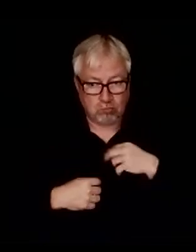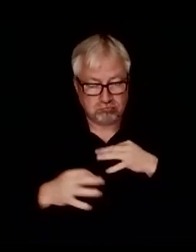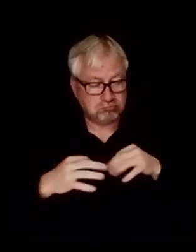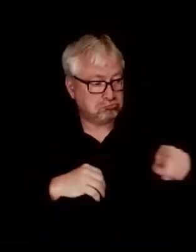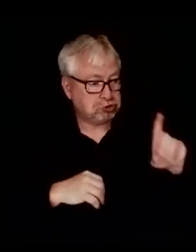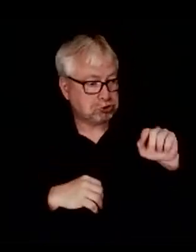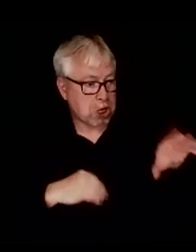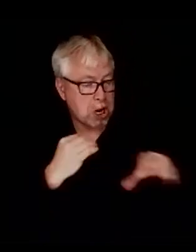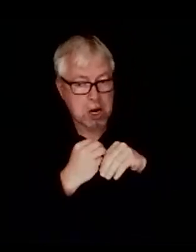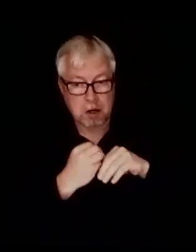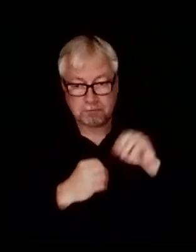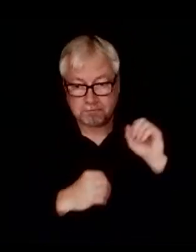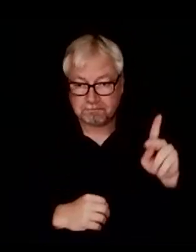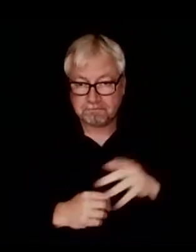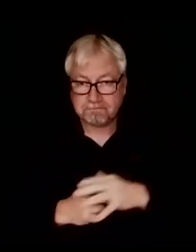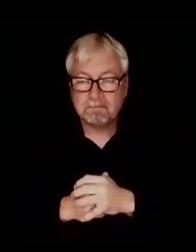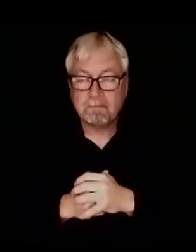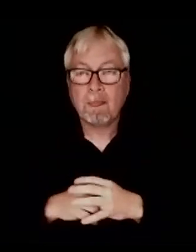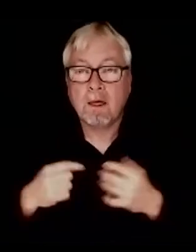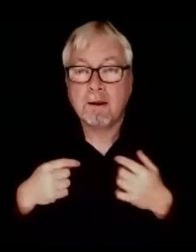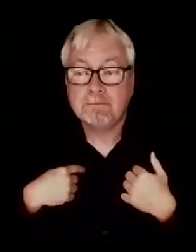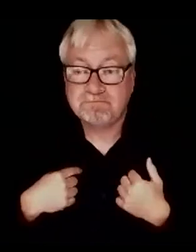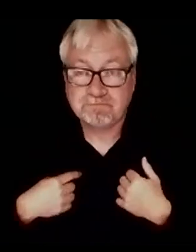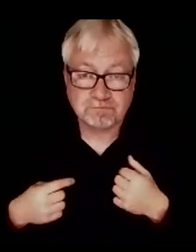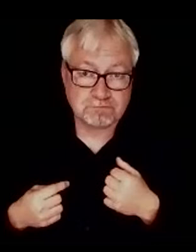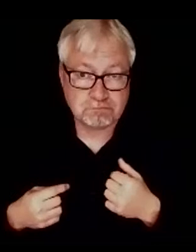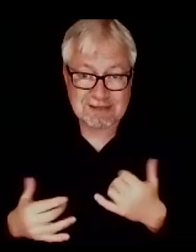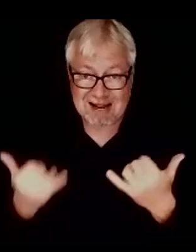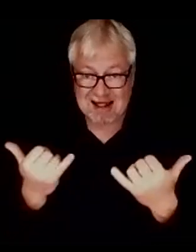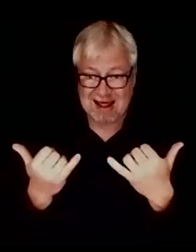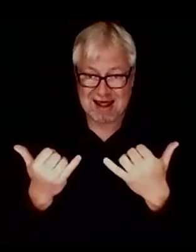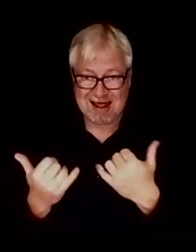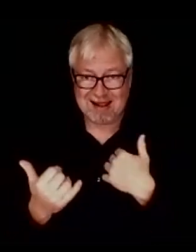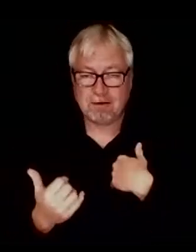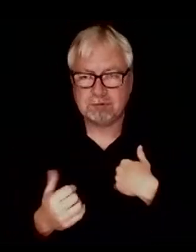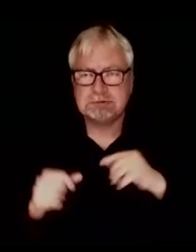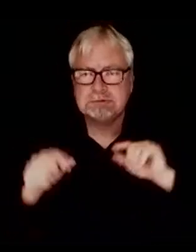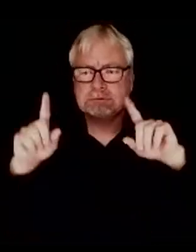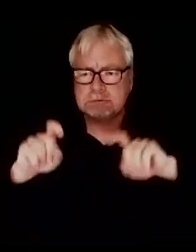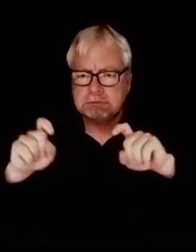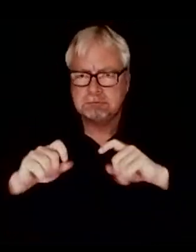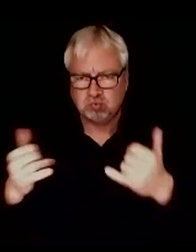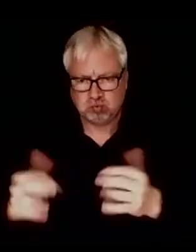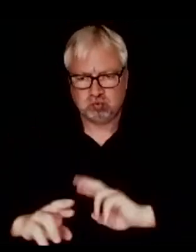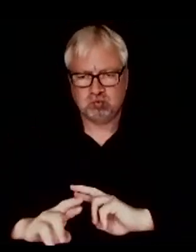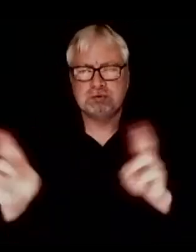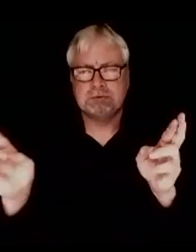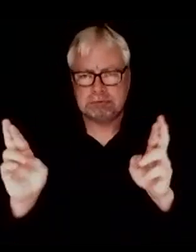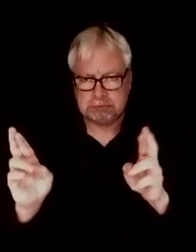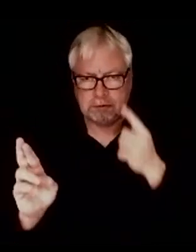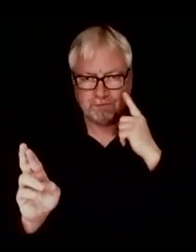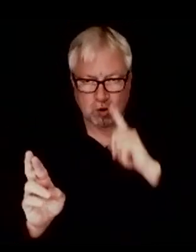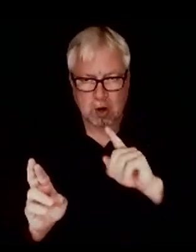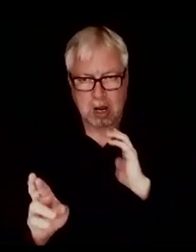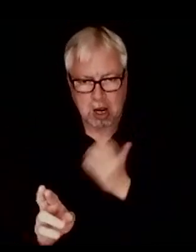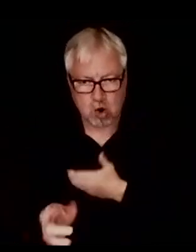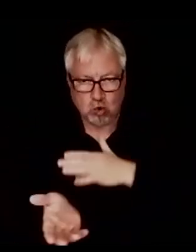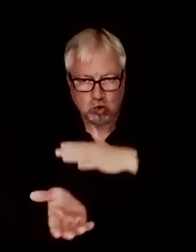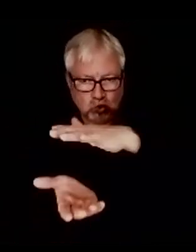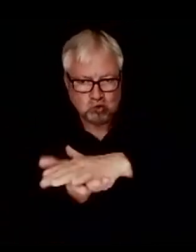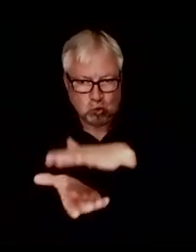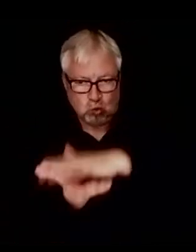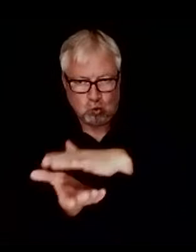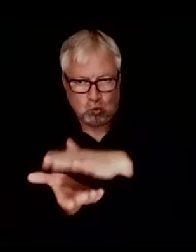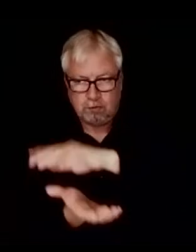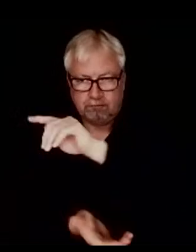process is that we currently have tests that are available to our schools on a regional basis. And so it goes